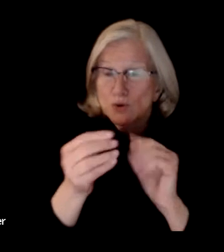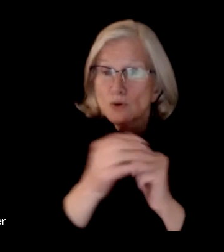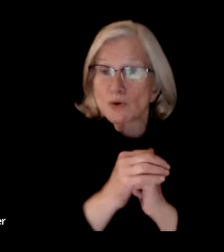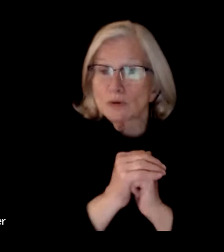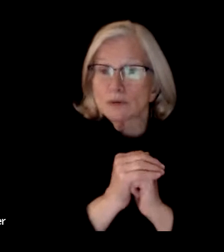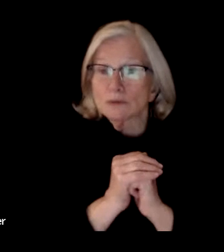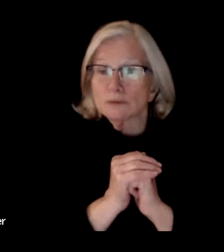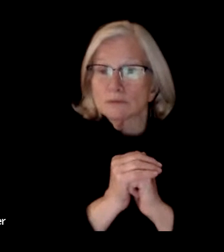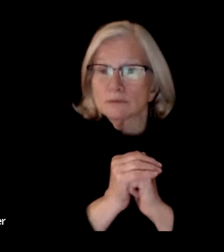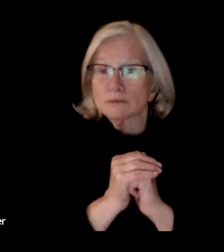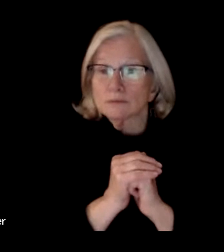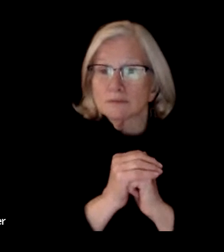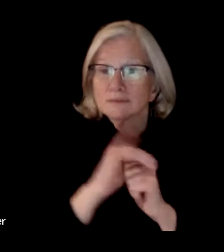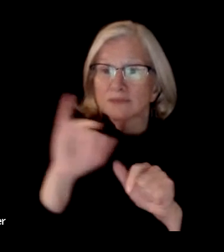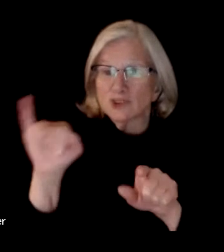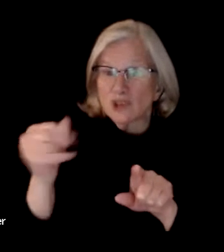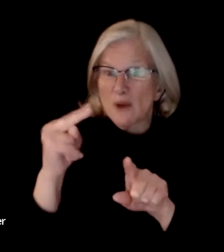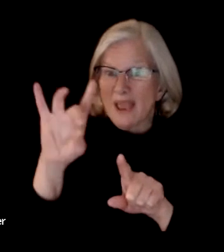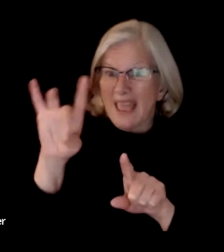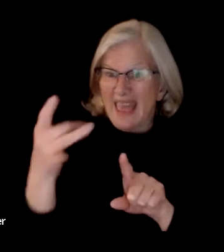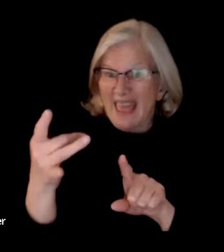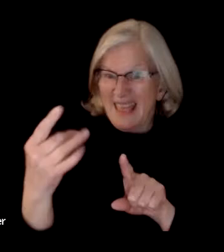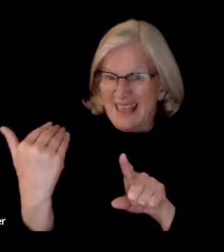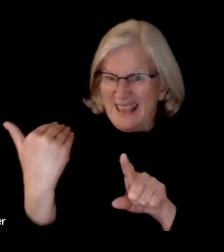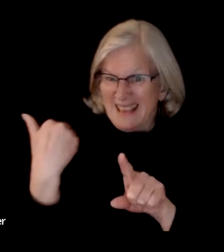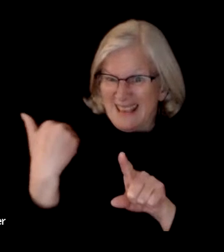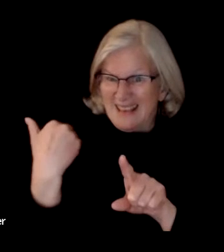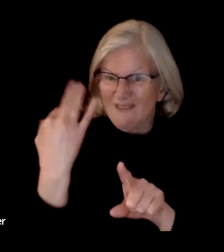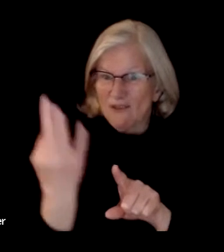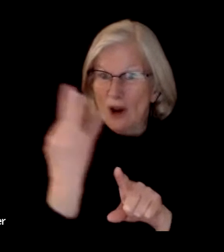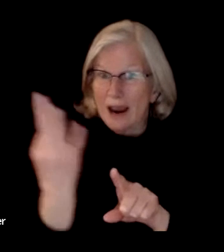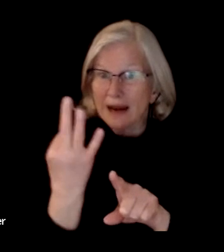January 8th, so last Friday,